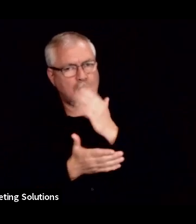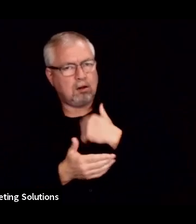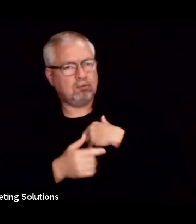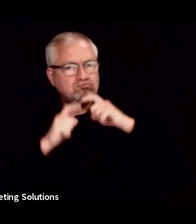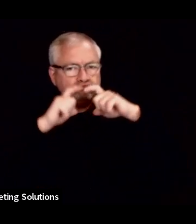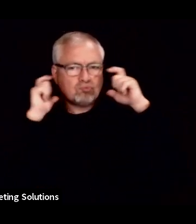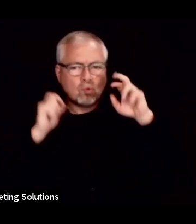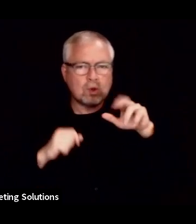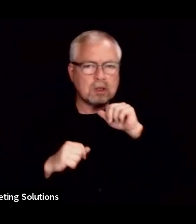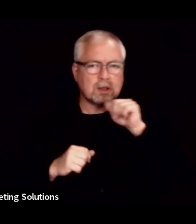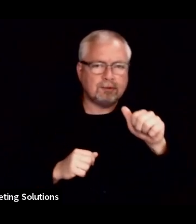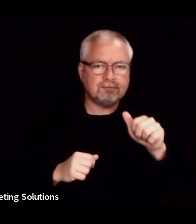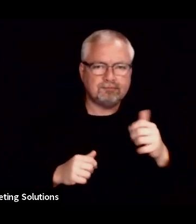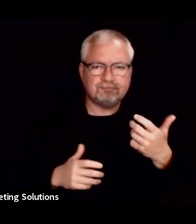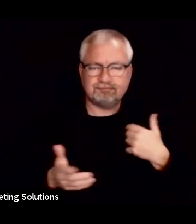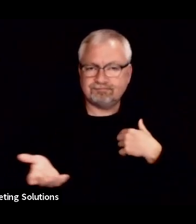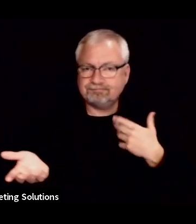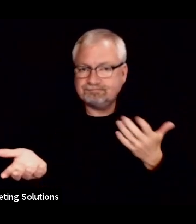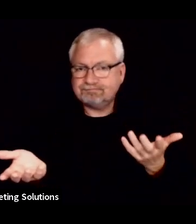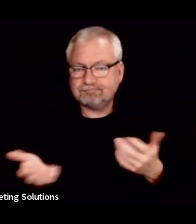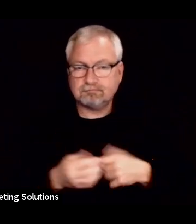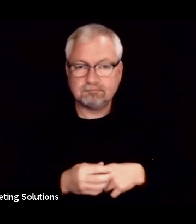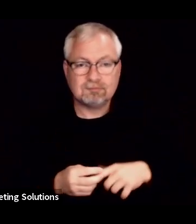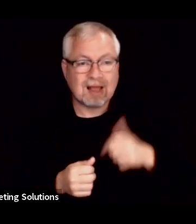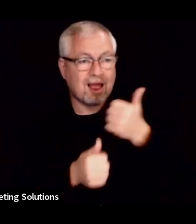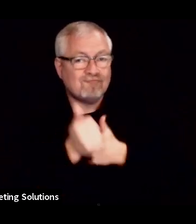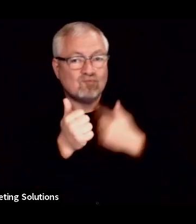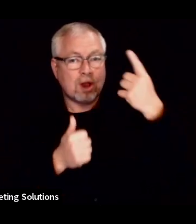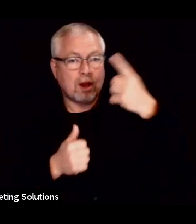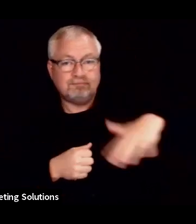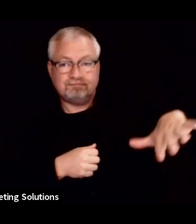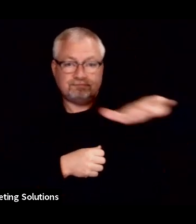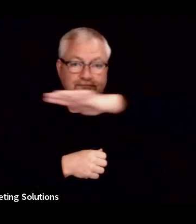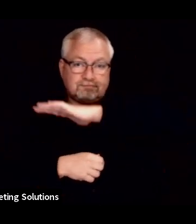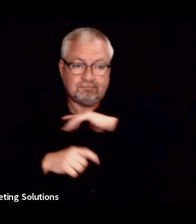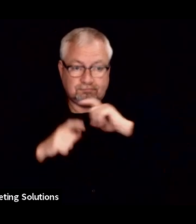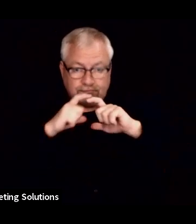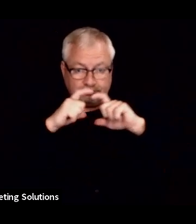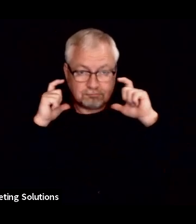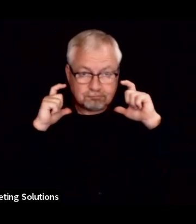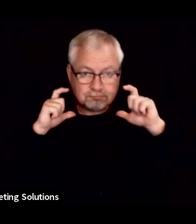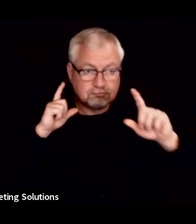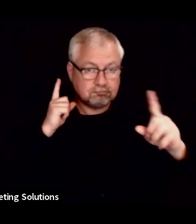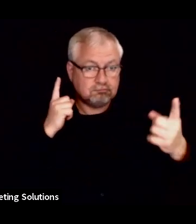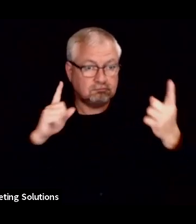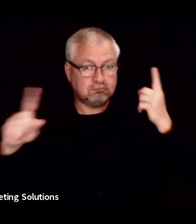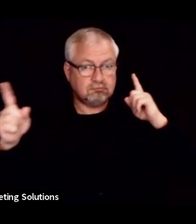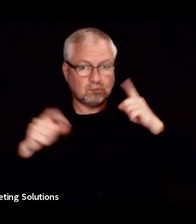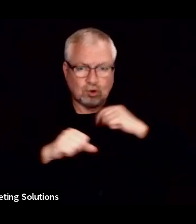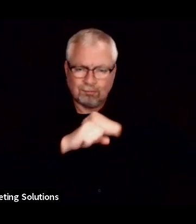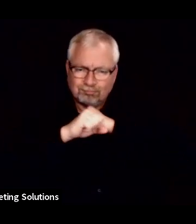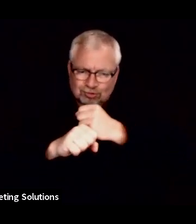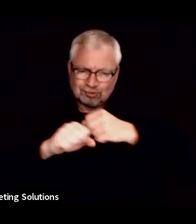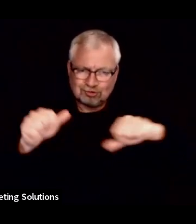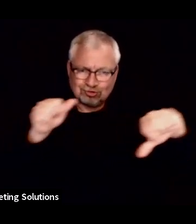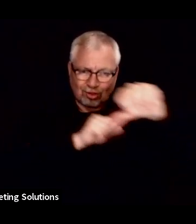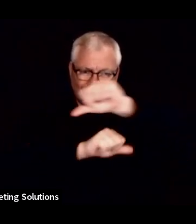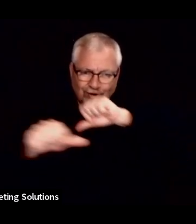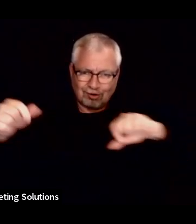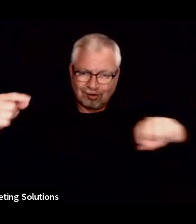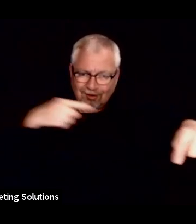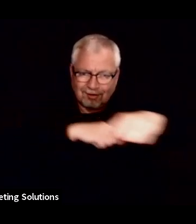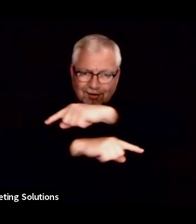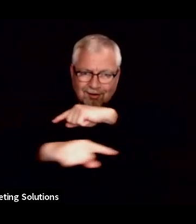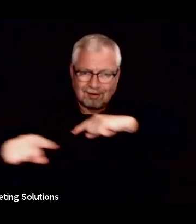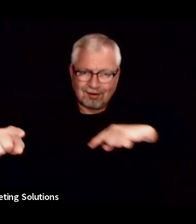everyone wearing source control face masks helps to protect each other, and it reduces transmission to a